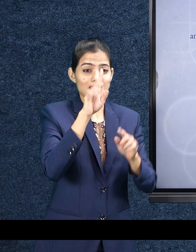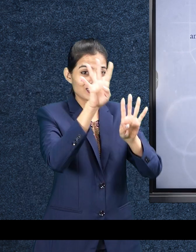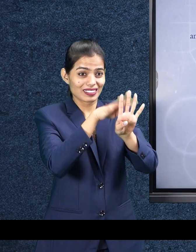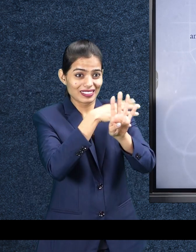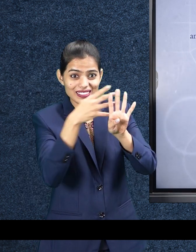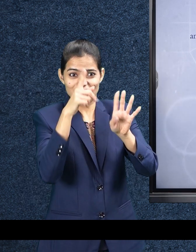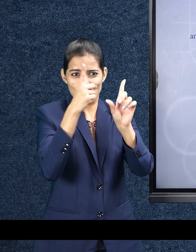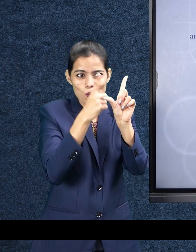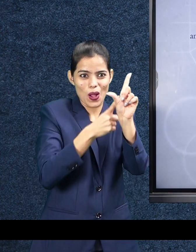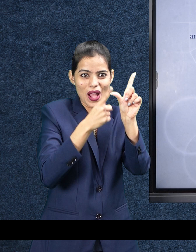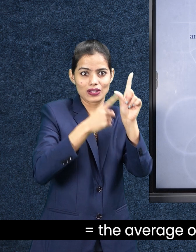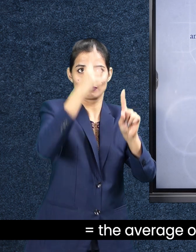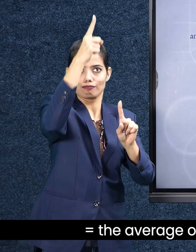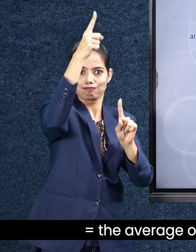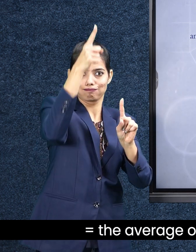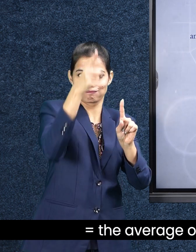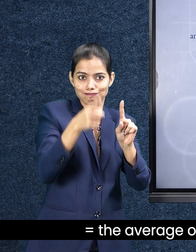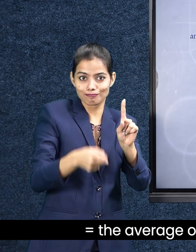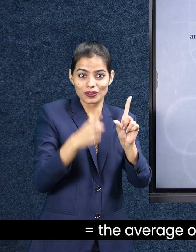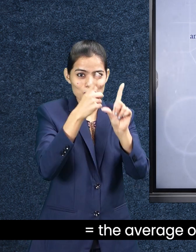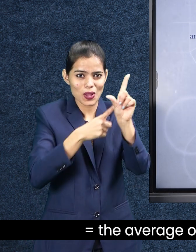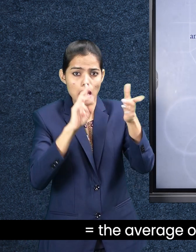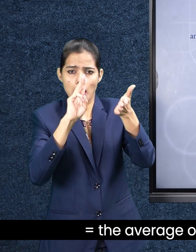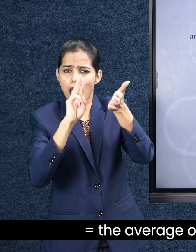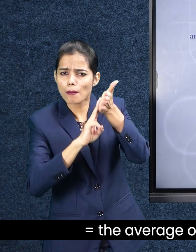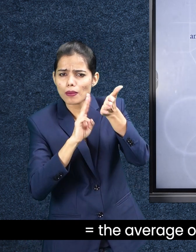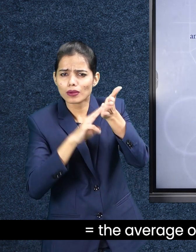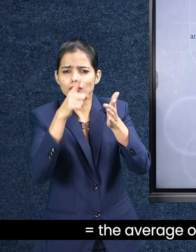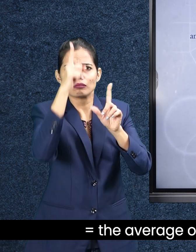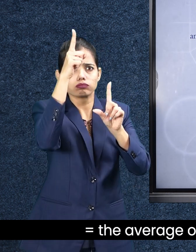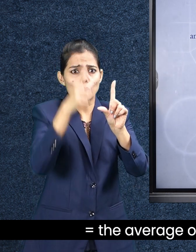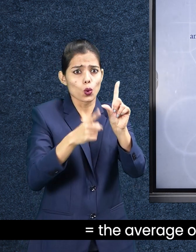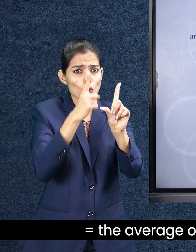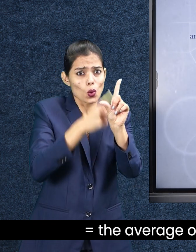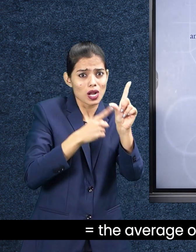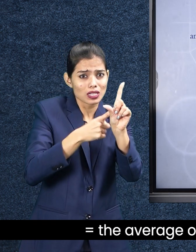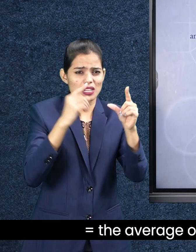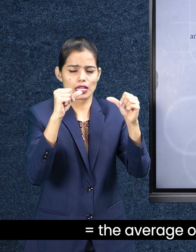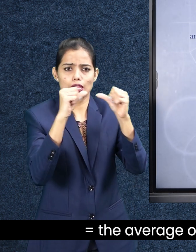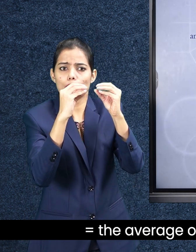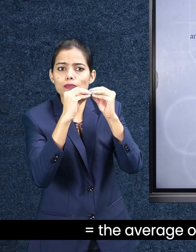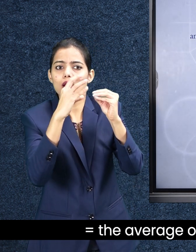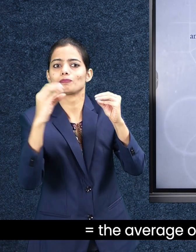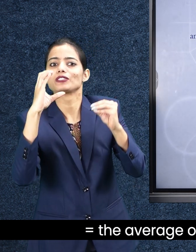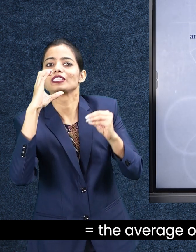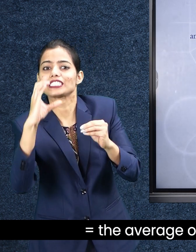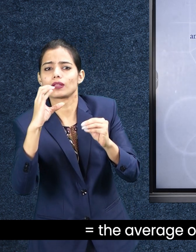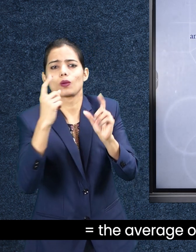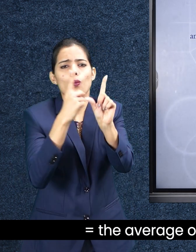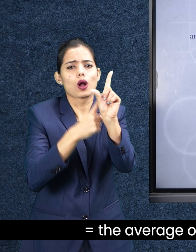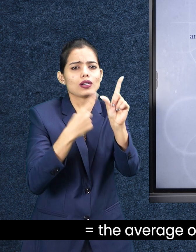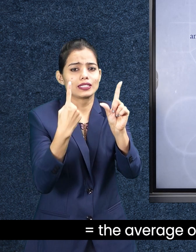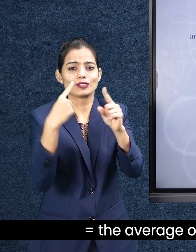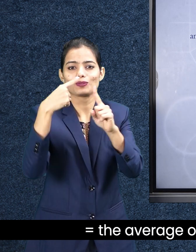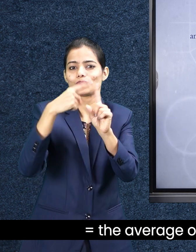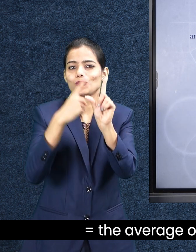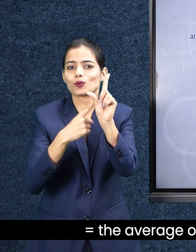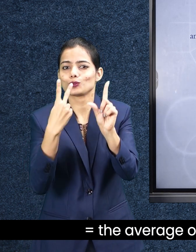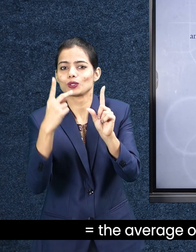y coordinate of M is equal to the average of y coordinates of B and C is equal to y1 plus y2